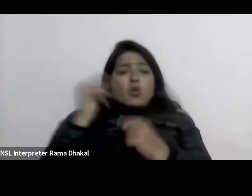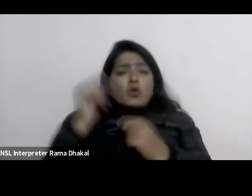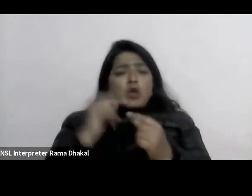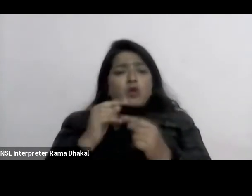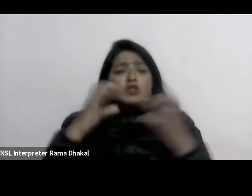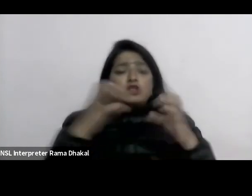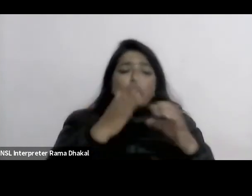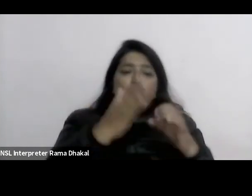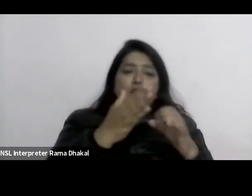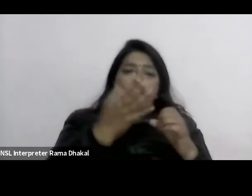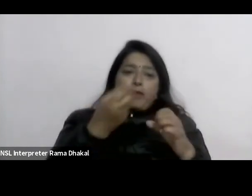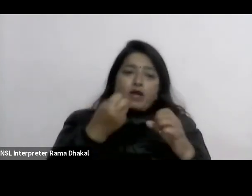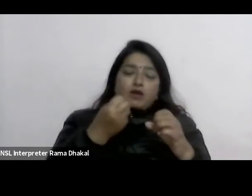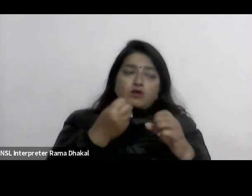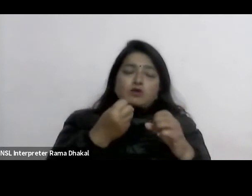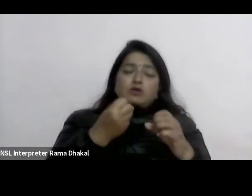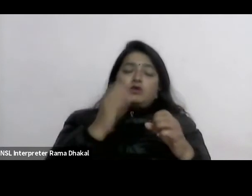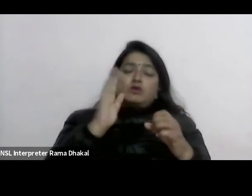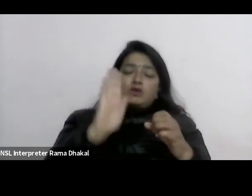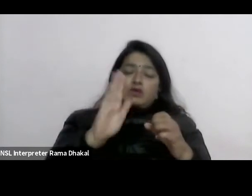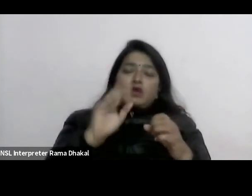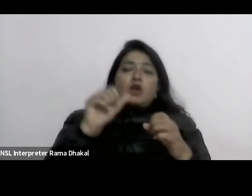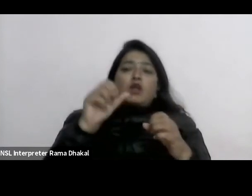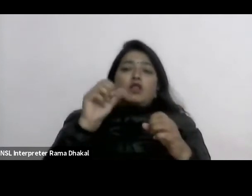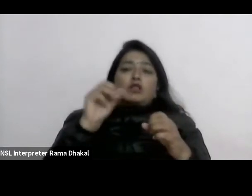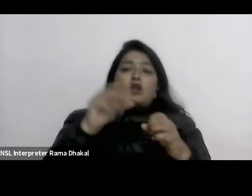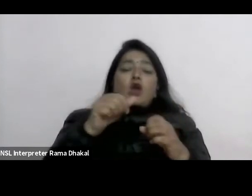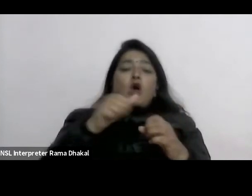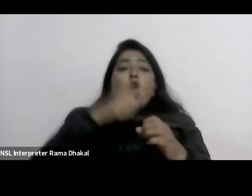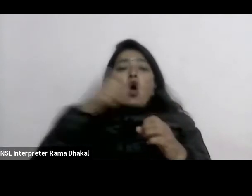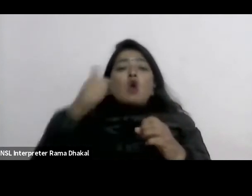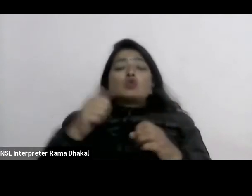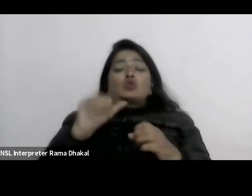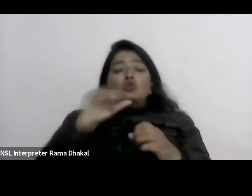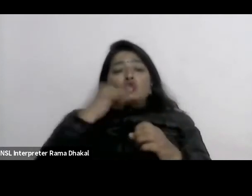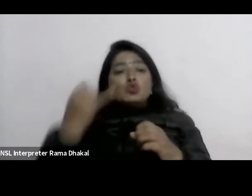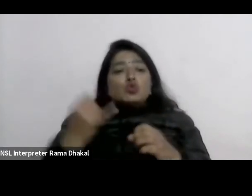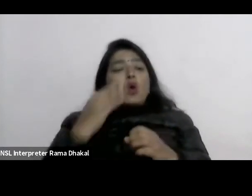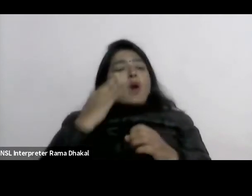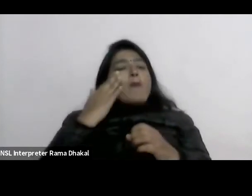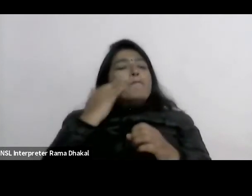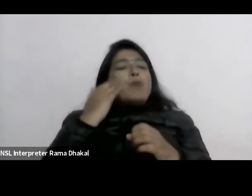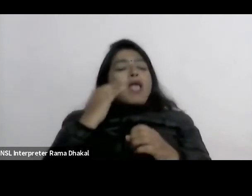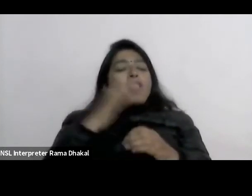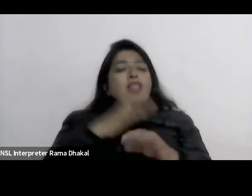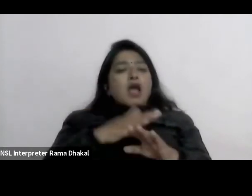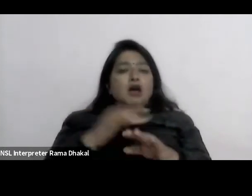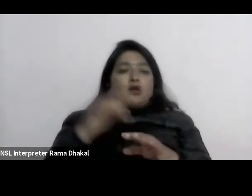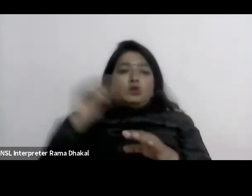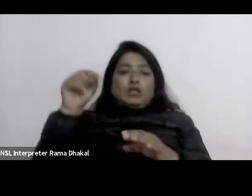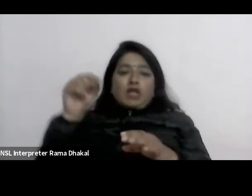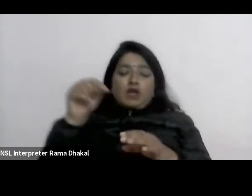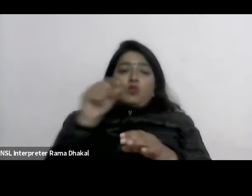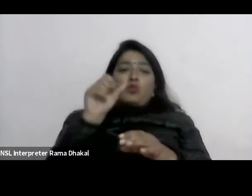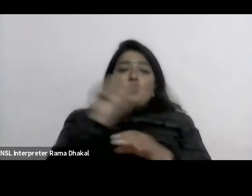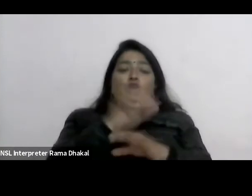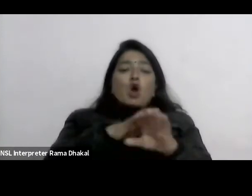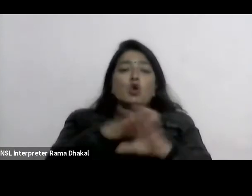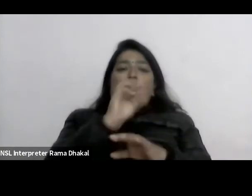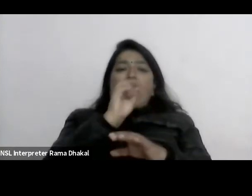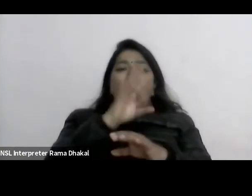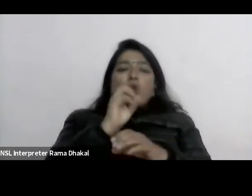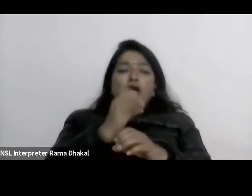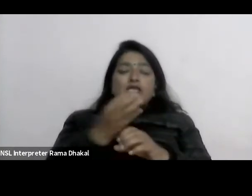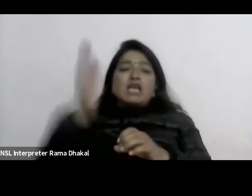have a responsibility towards other women who, for multiple reasons, are still not being heard or are being